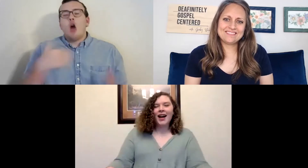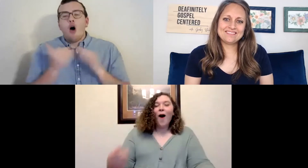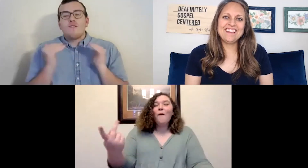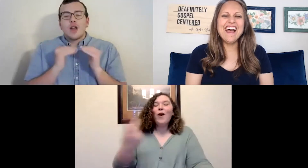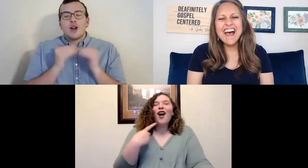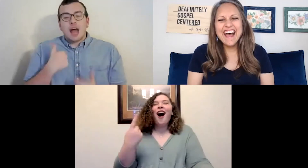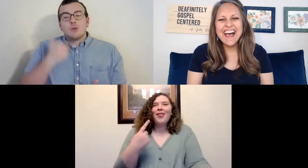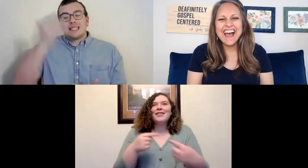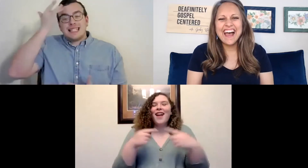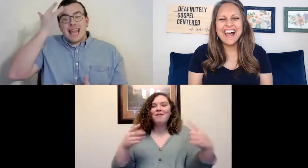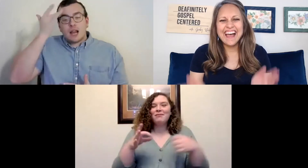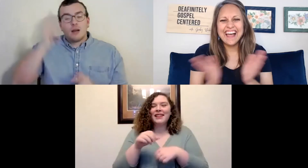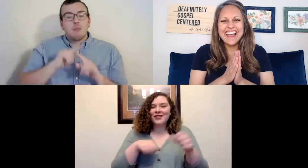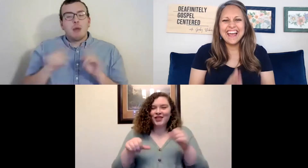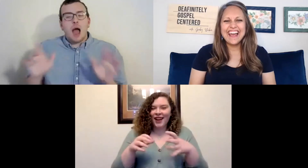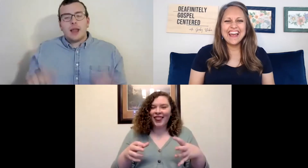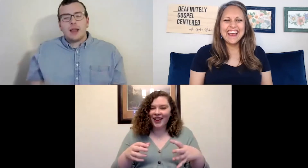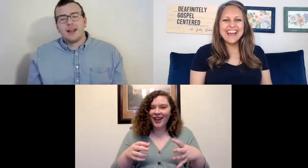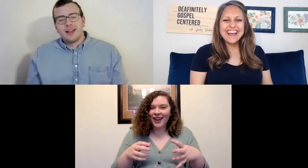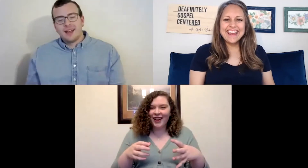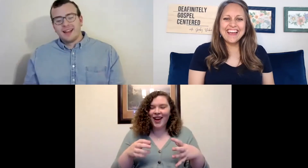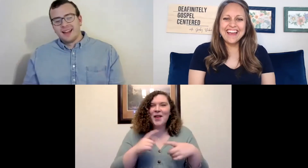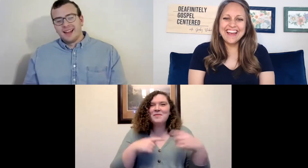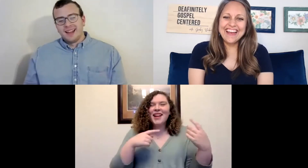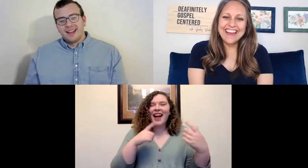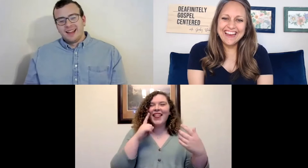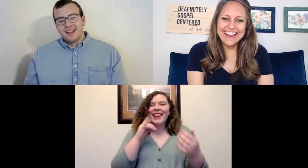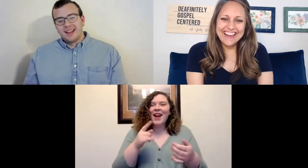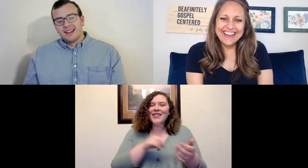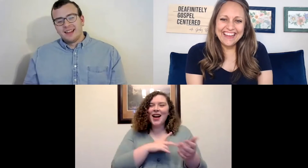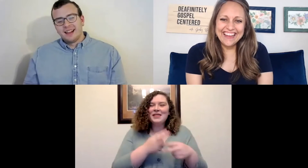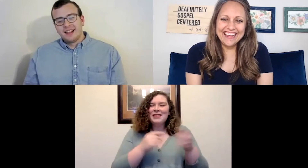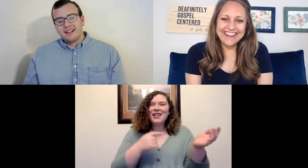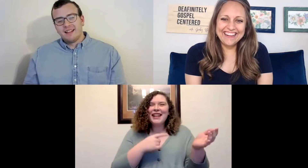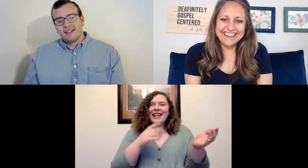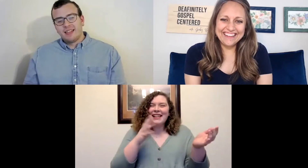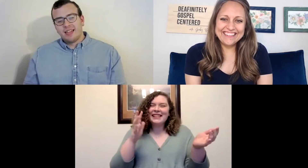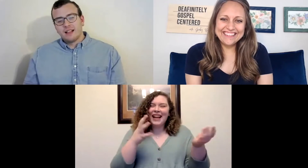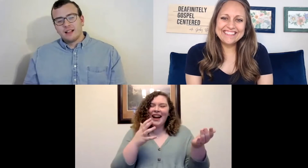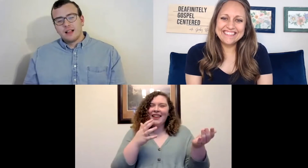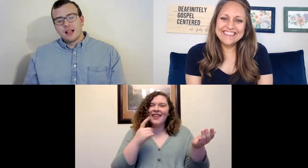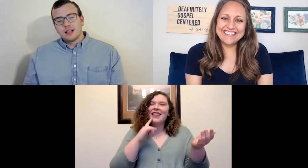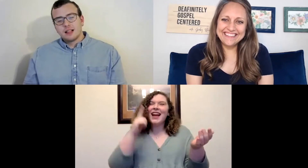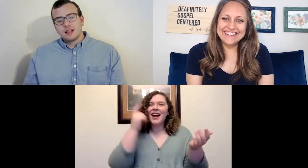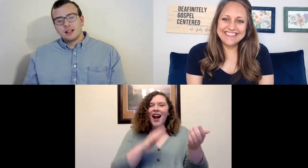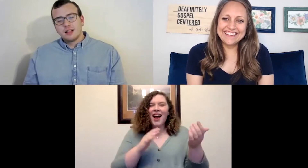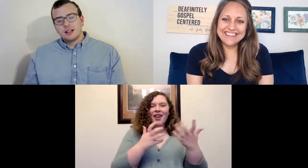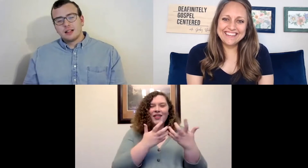I don't want to go. I want to stay home. And I'm like, come on, you are always the opposite of me. Why is this? So